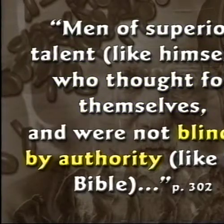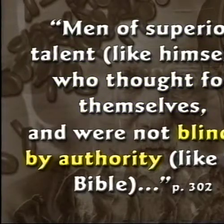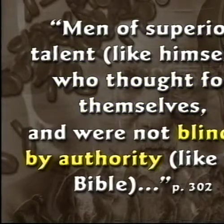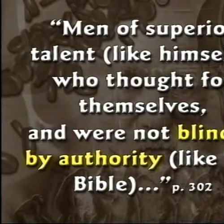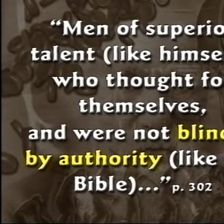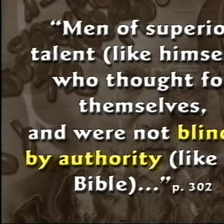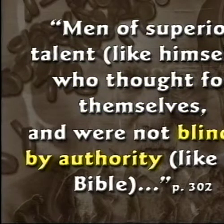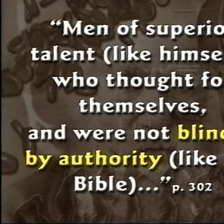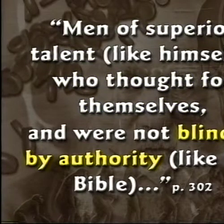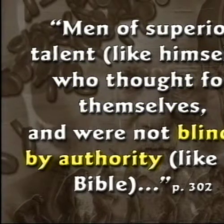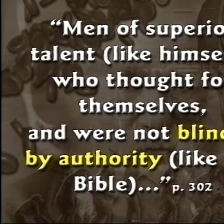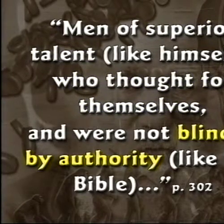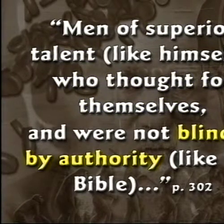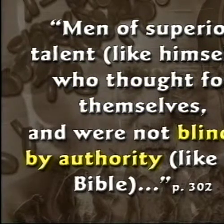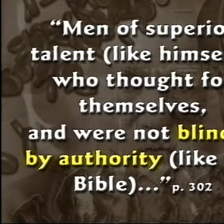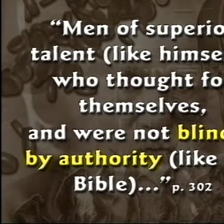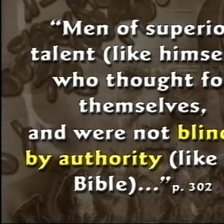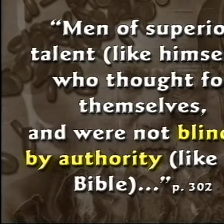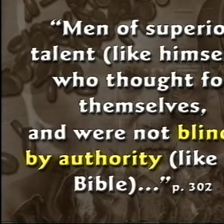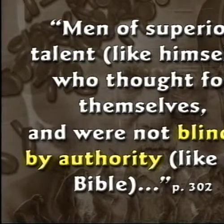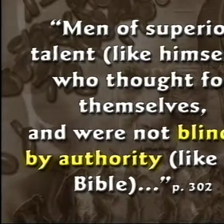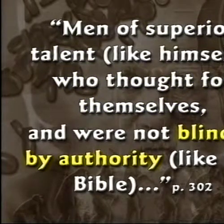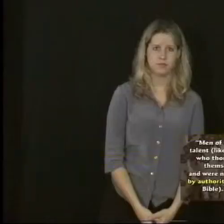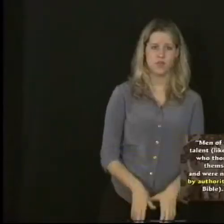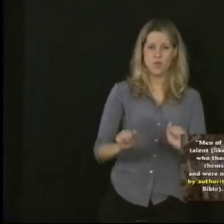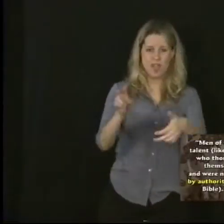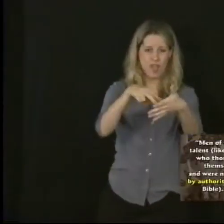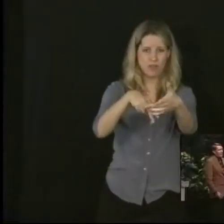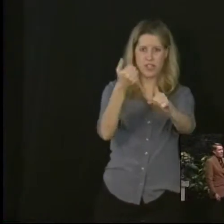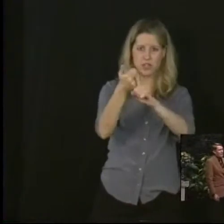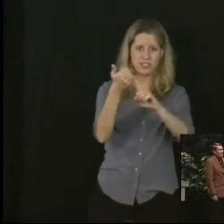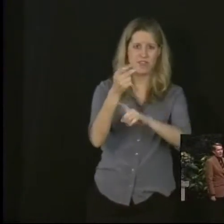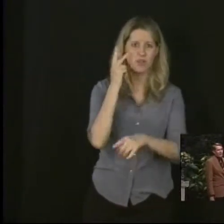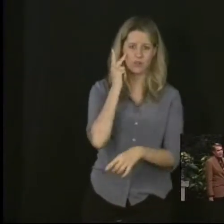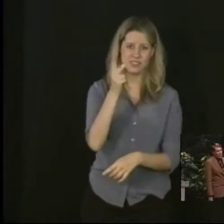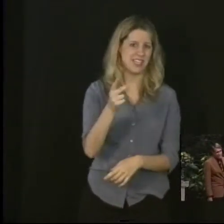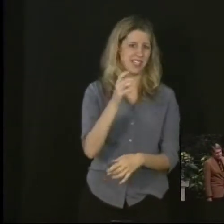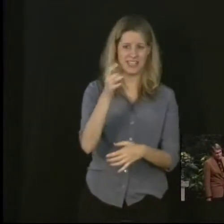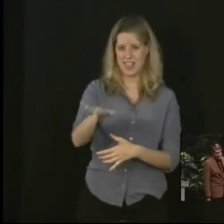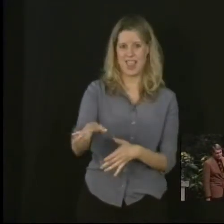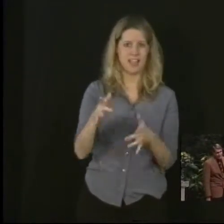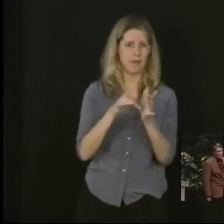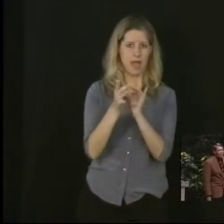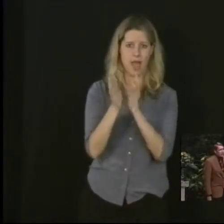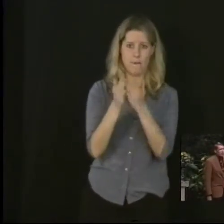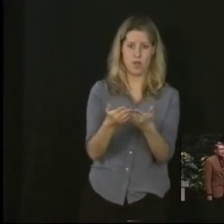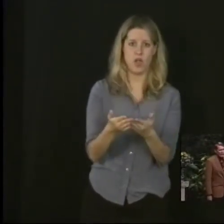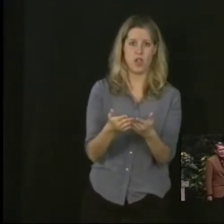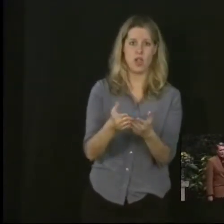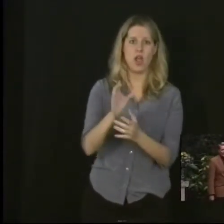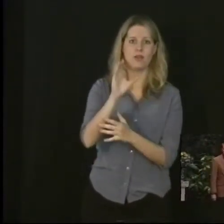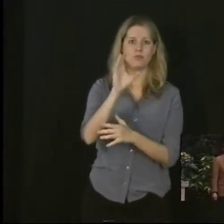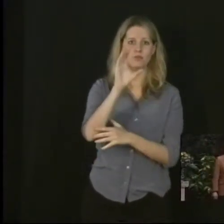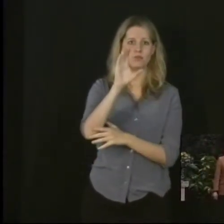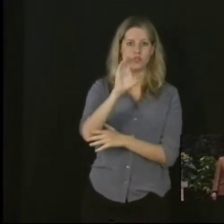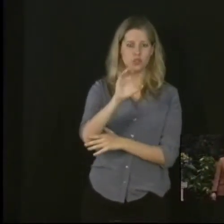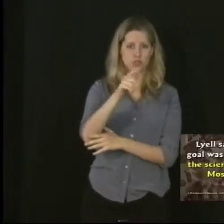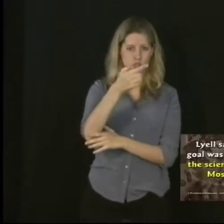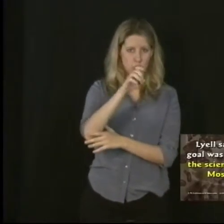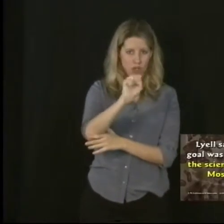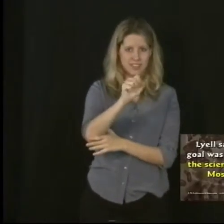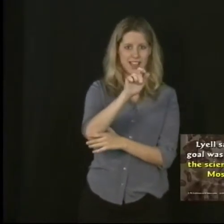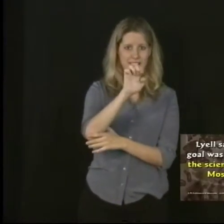authority. I mean, you can just skim through it for yourself and you'll see he didn't like the Bible. Charles Lyell said his goal was